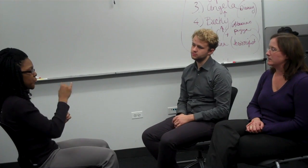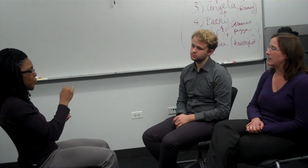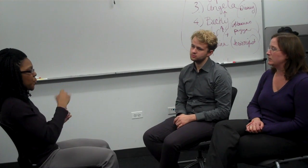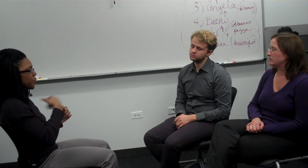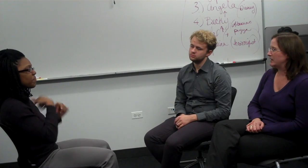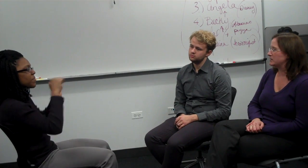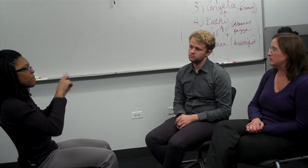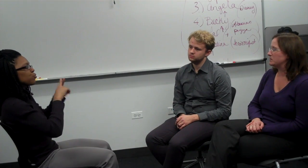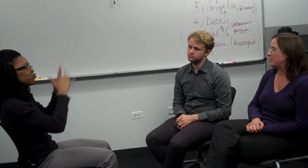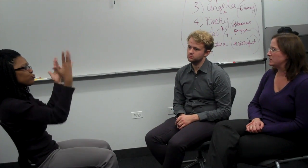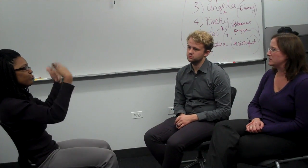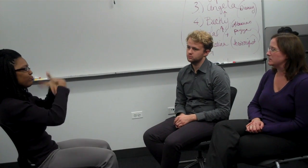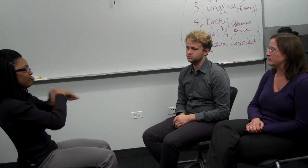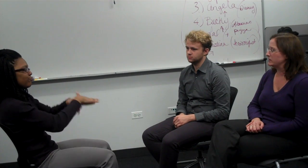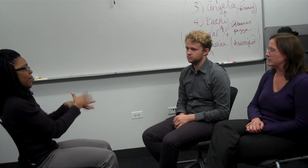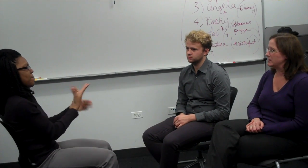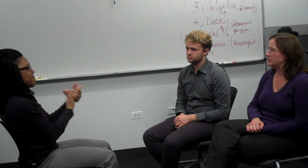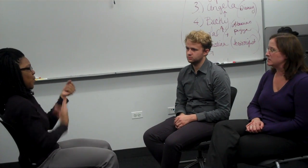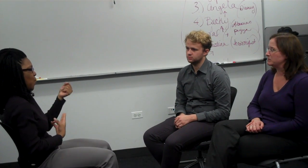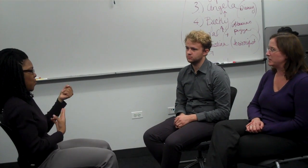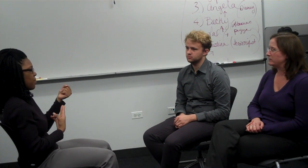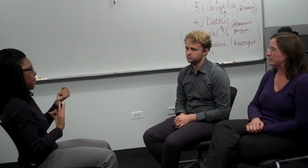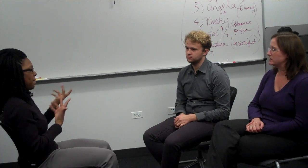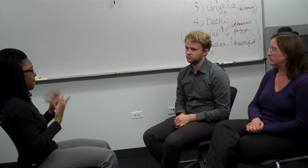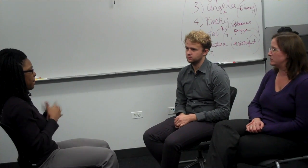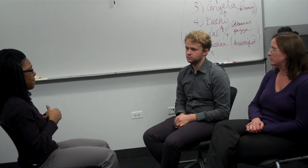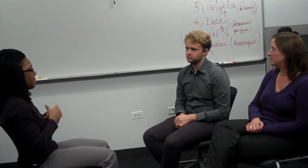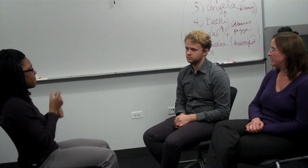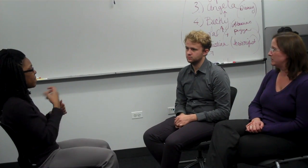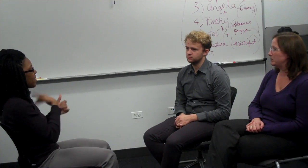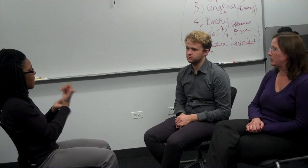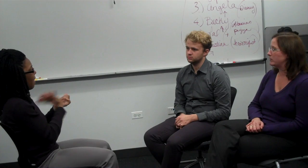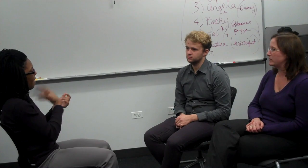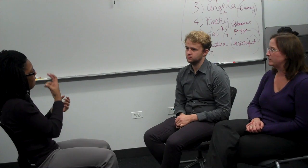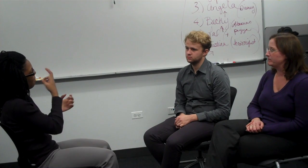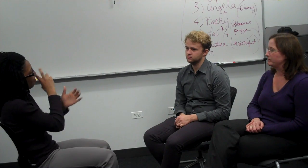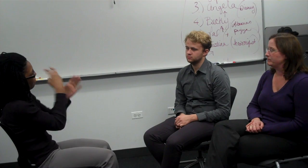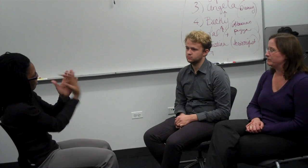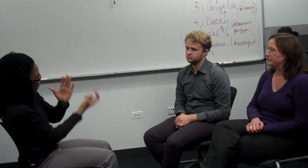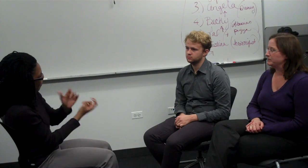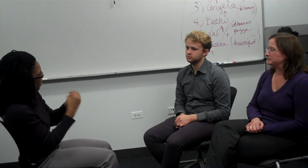I learned what acting was about. It's a little different than dance, but I'd like to combine them both.